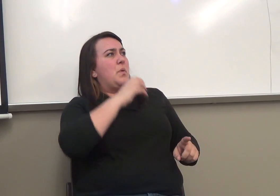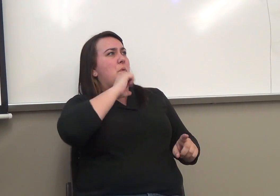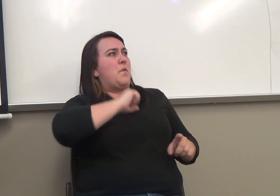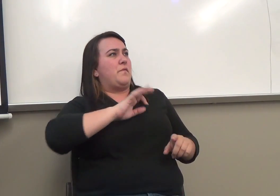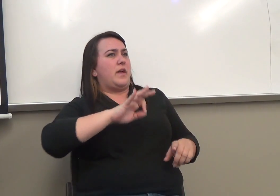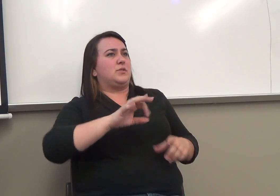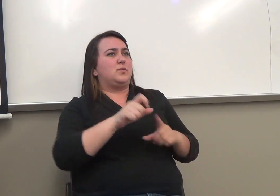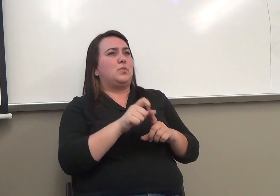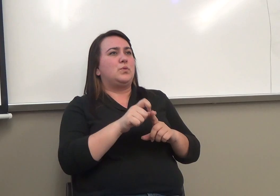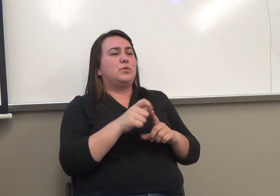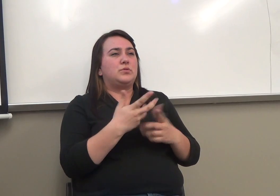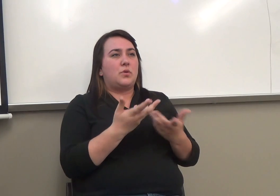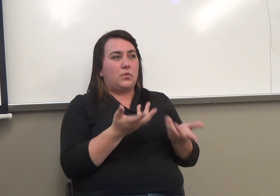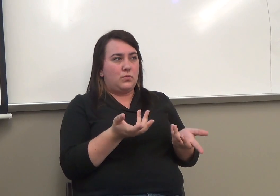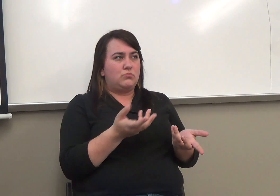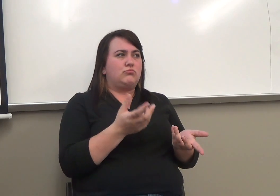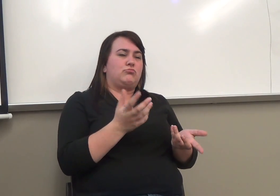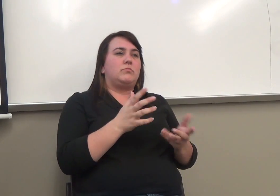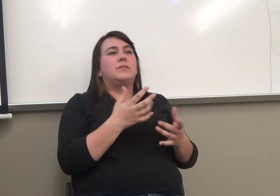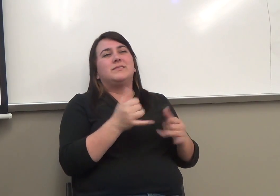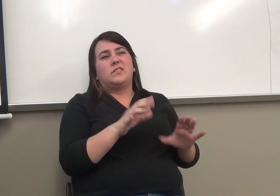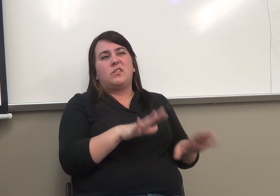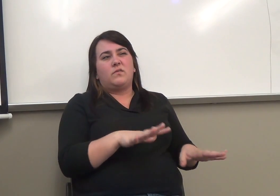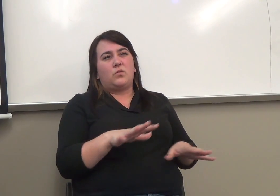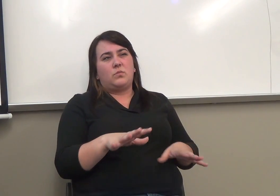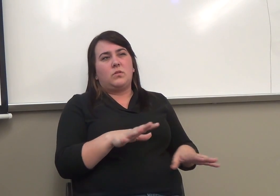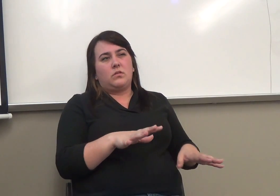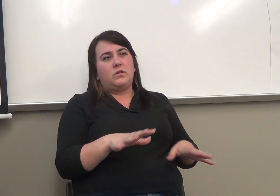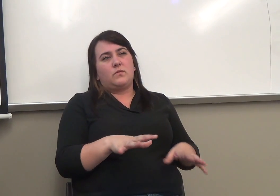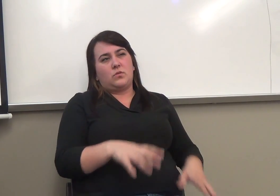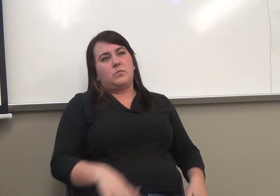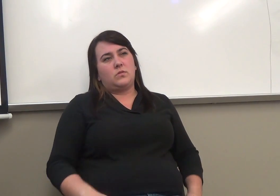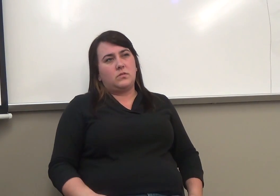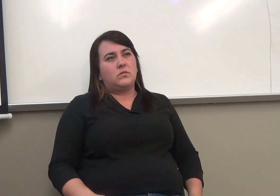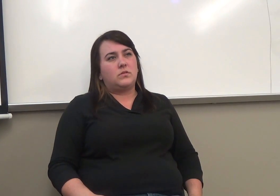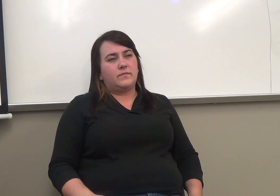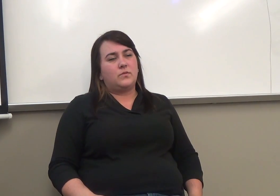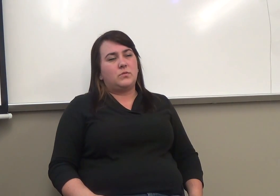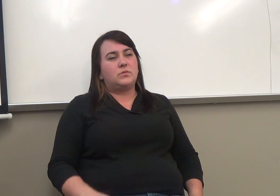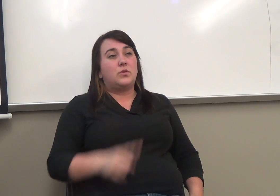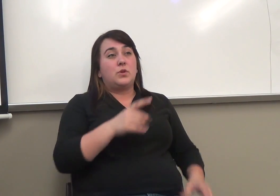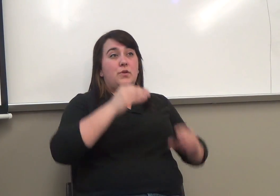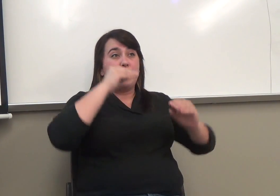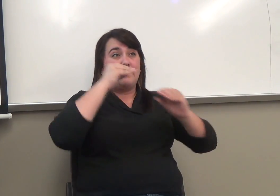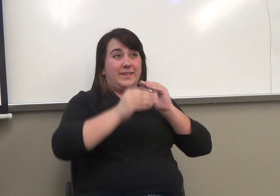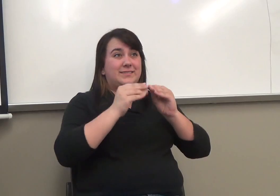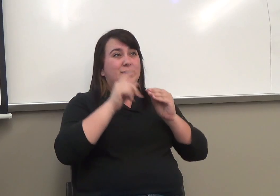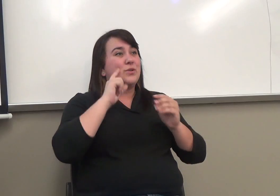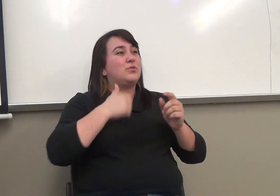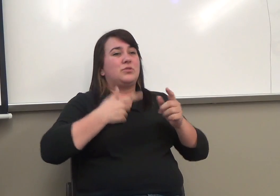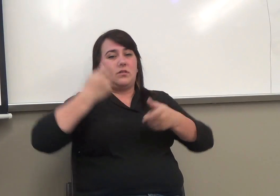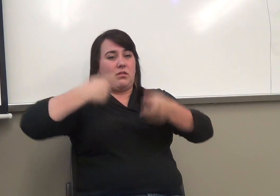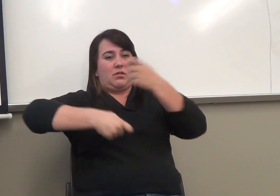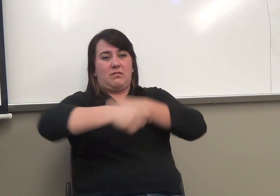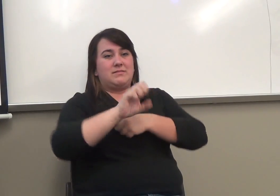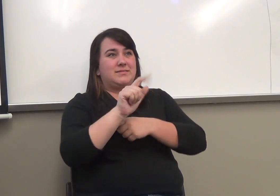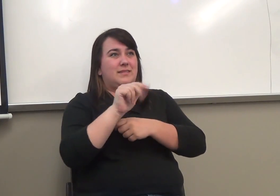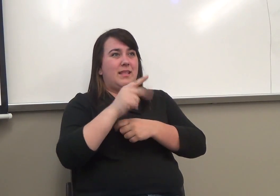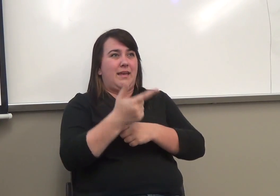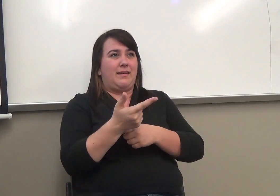still informal. Yeah. So when you fix these, don't just fix it to another slang term. You